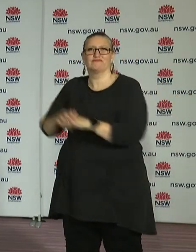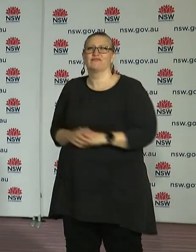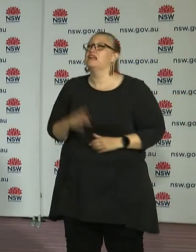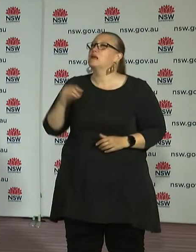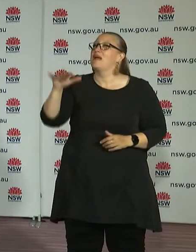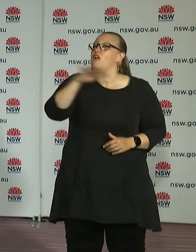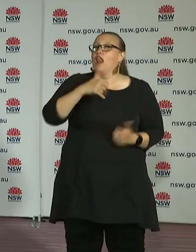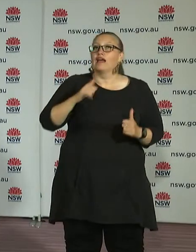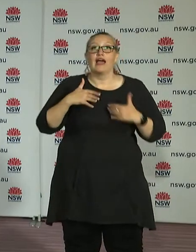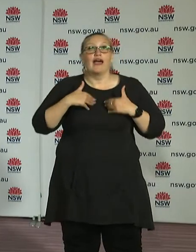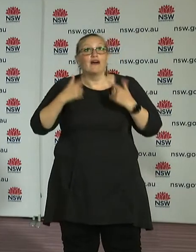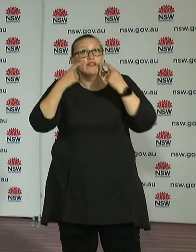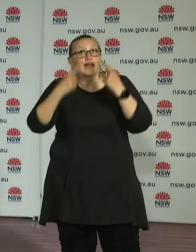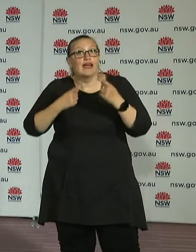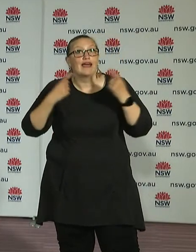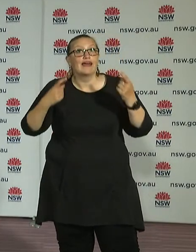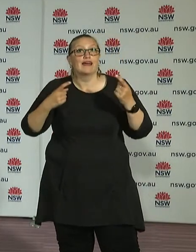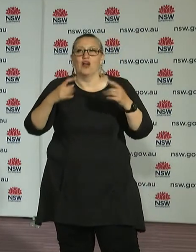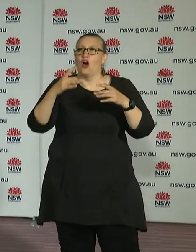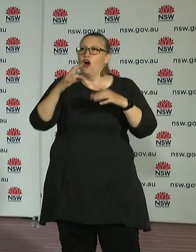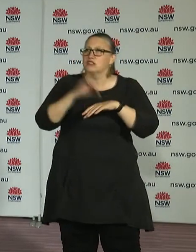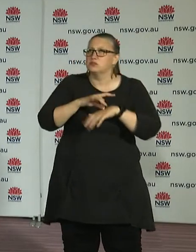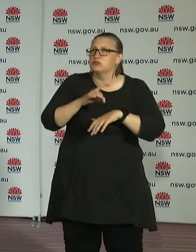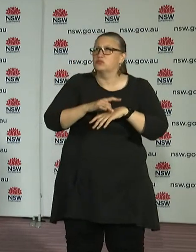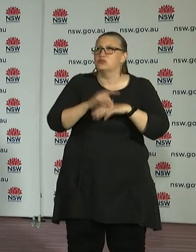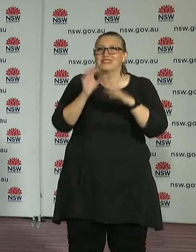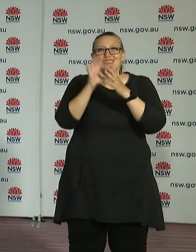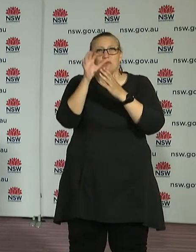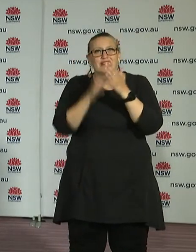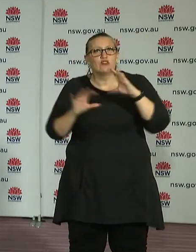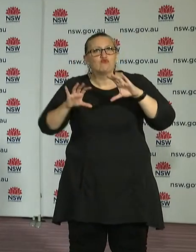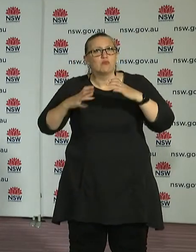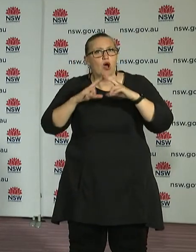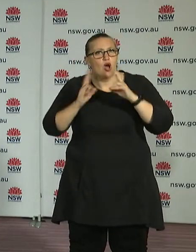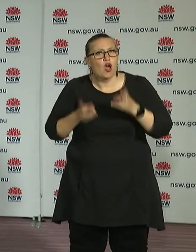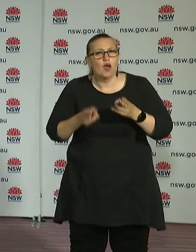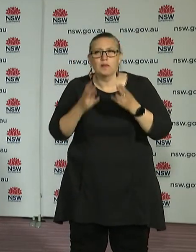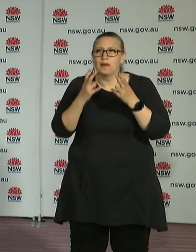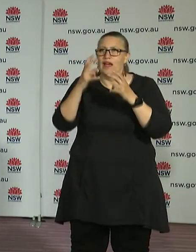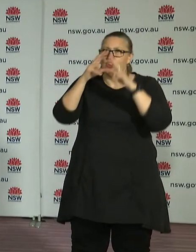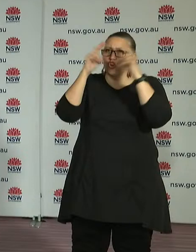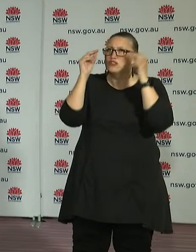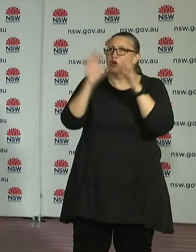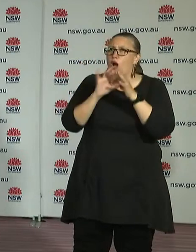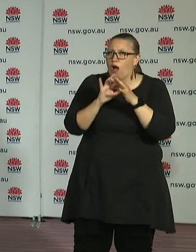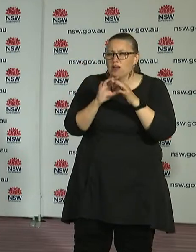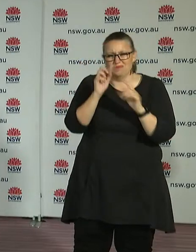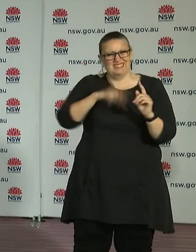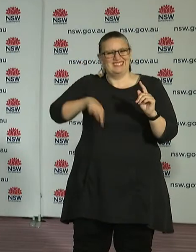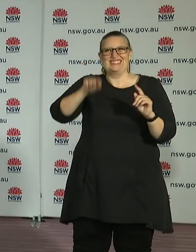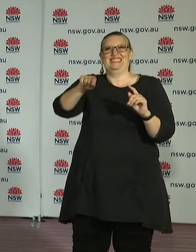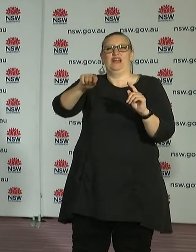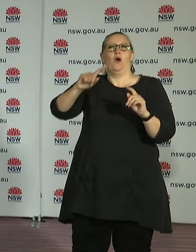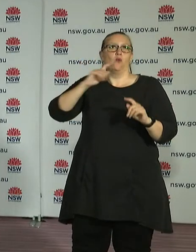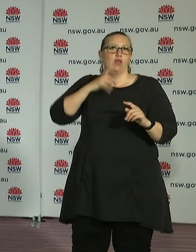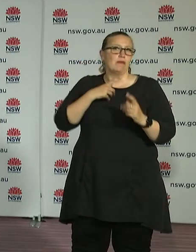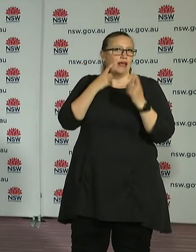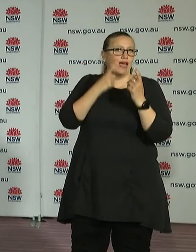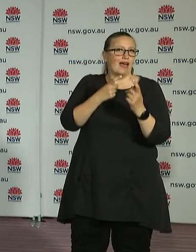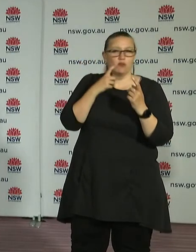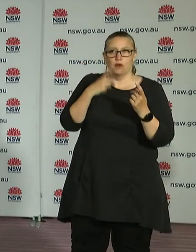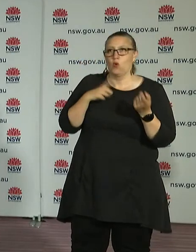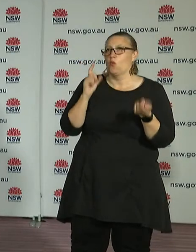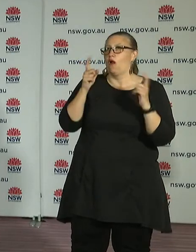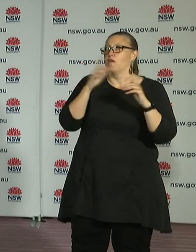some settings like healthcare, disability, aged care, we may take a more precautionary approach because obviously we're very